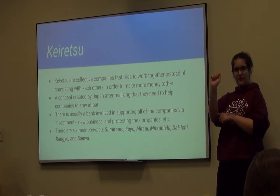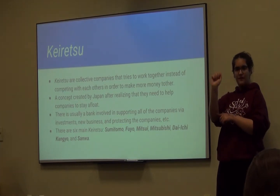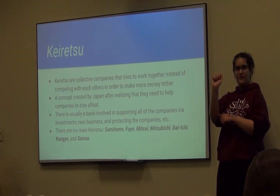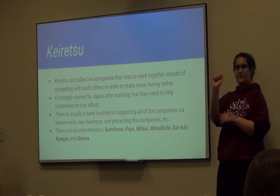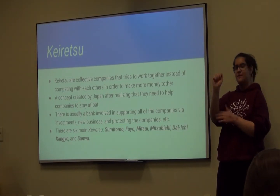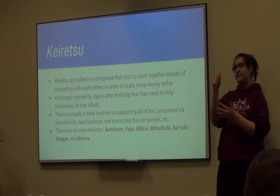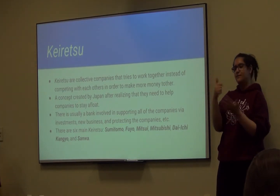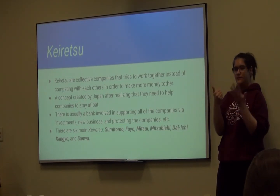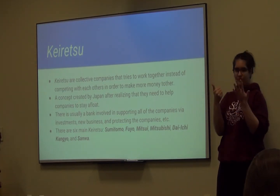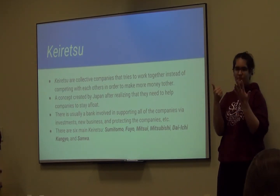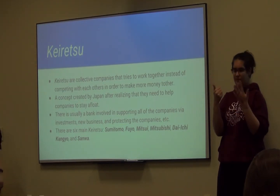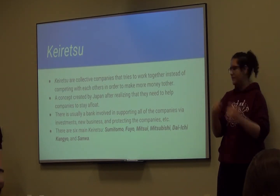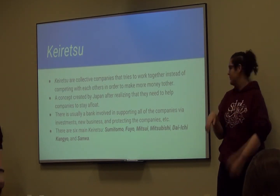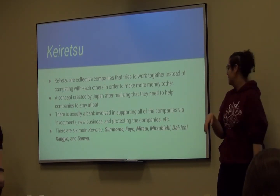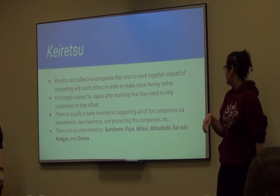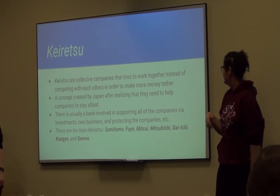and Sanwa.